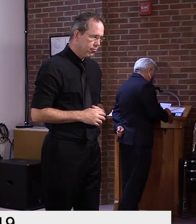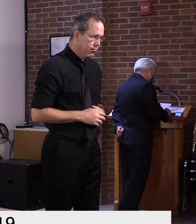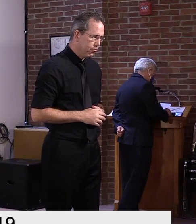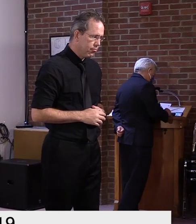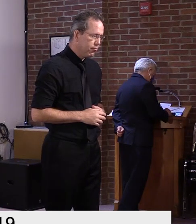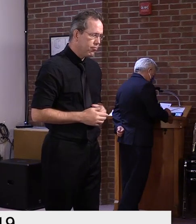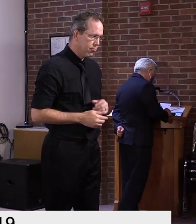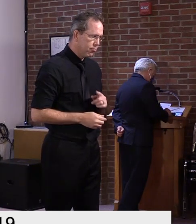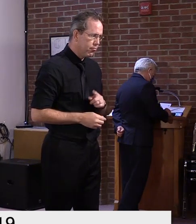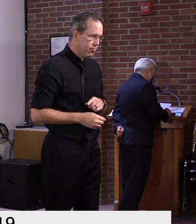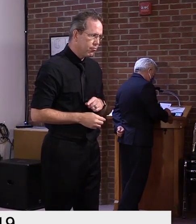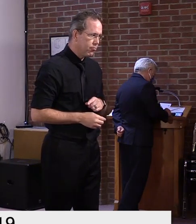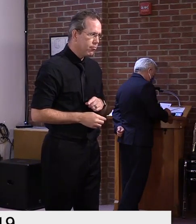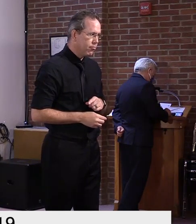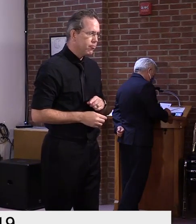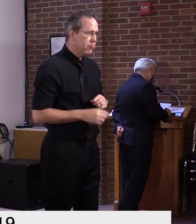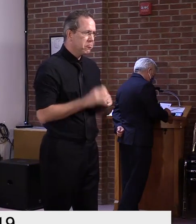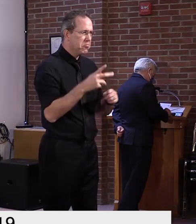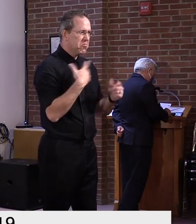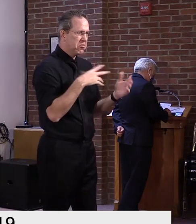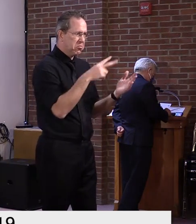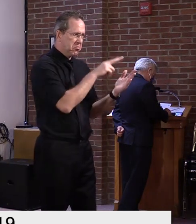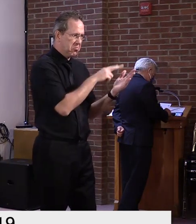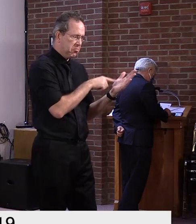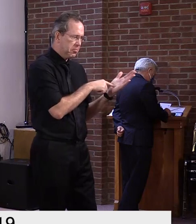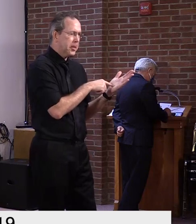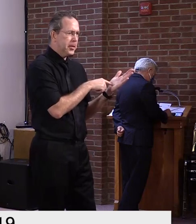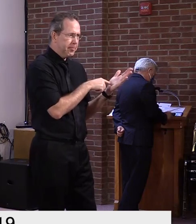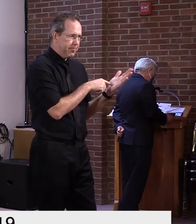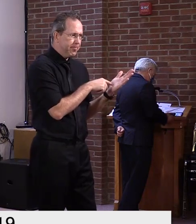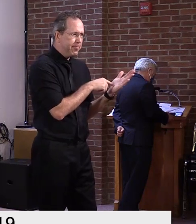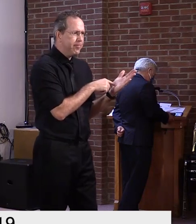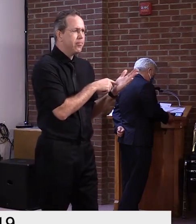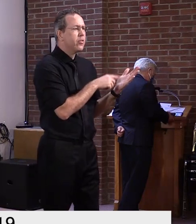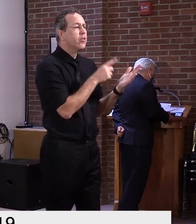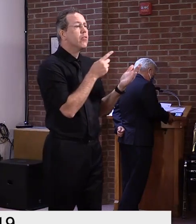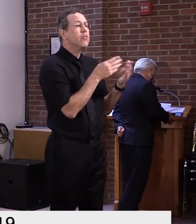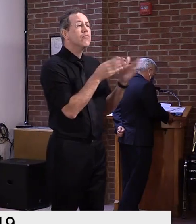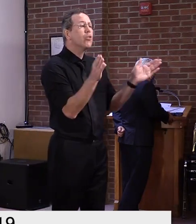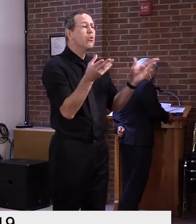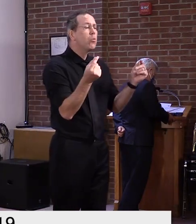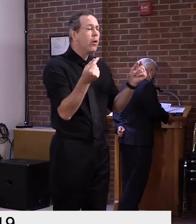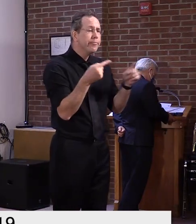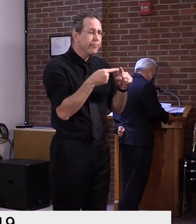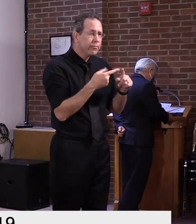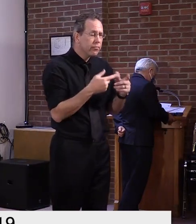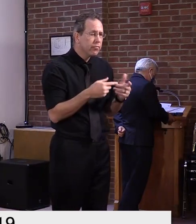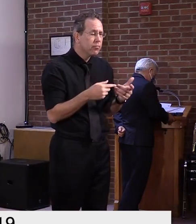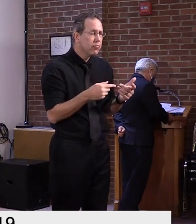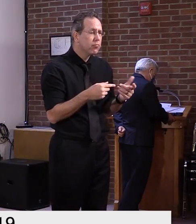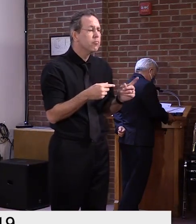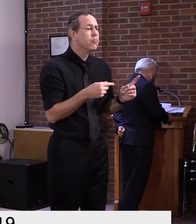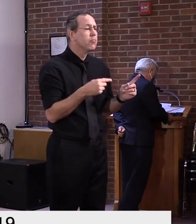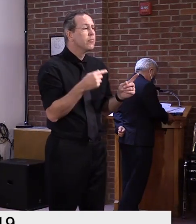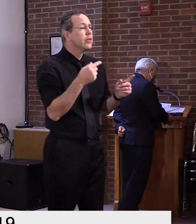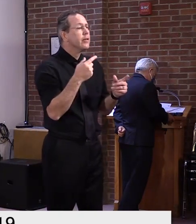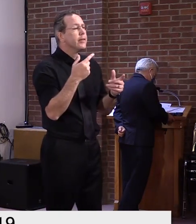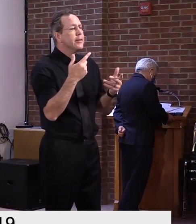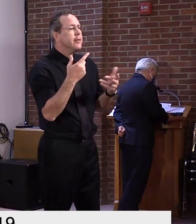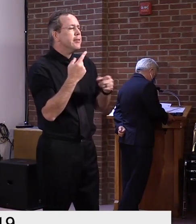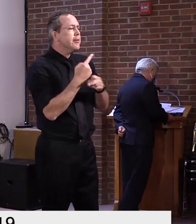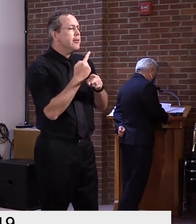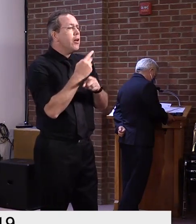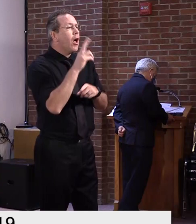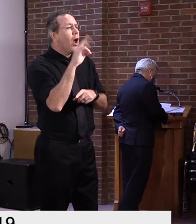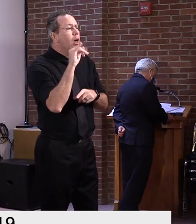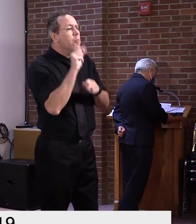I think what we are seeing overall is typical upticks in certain industries